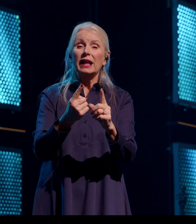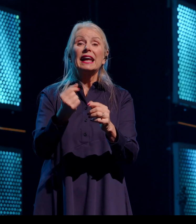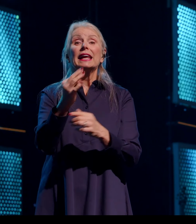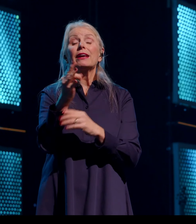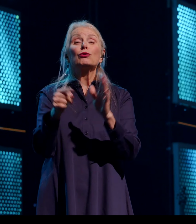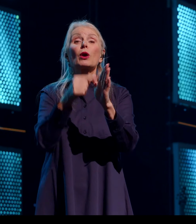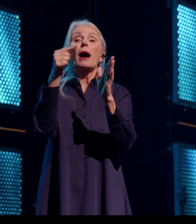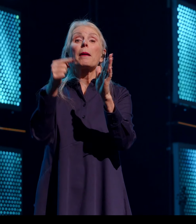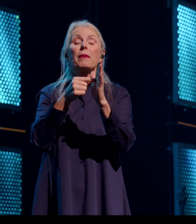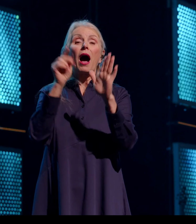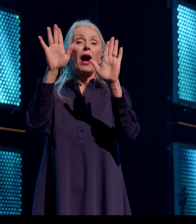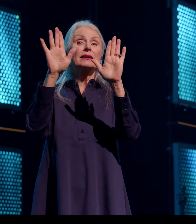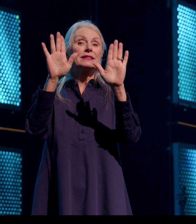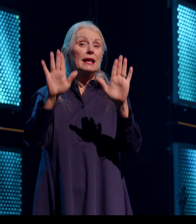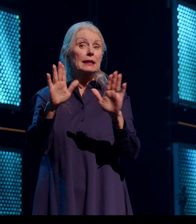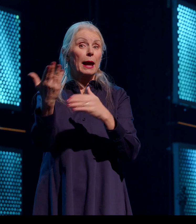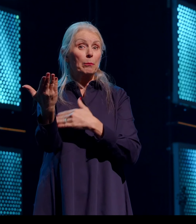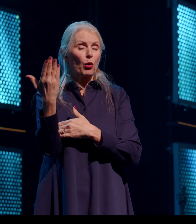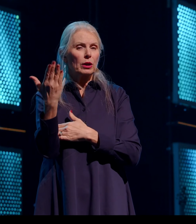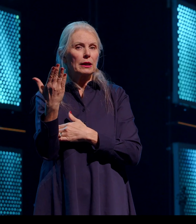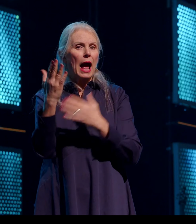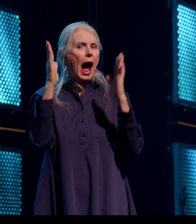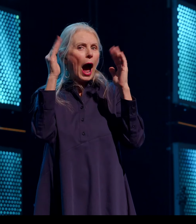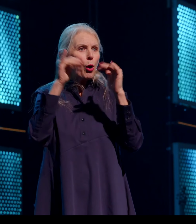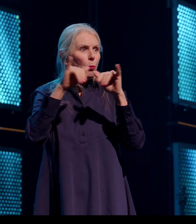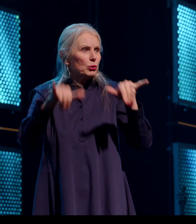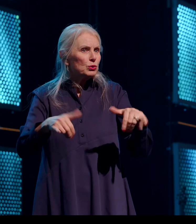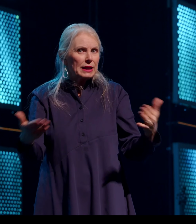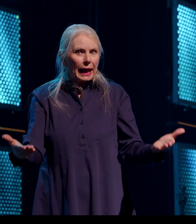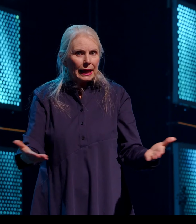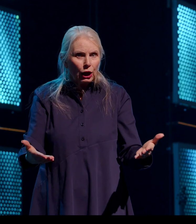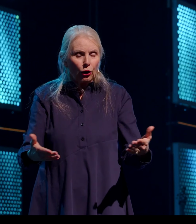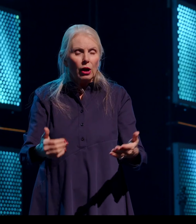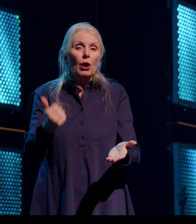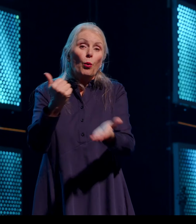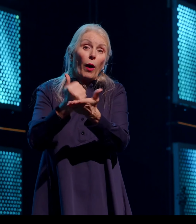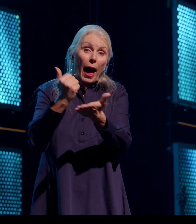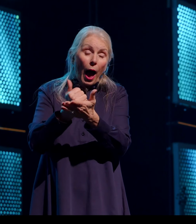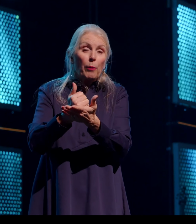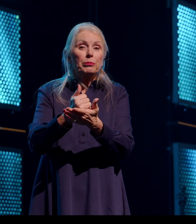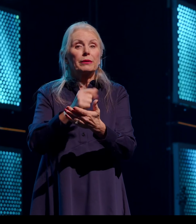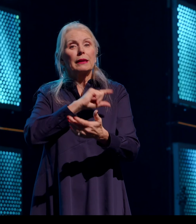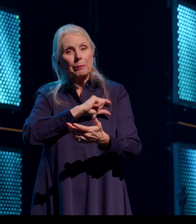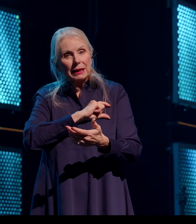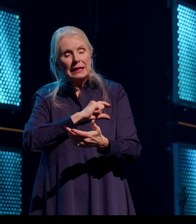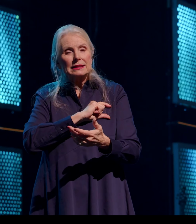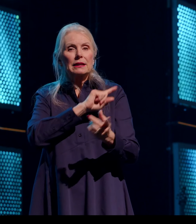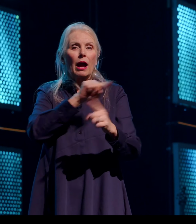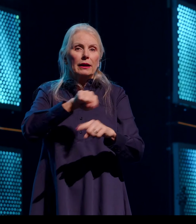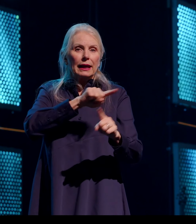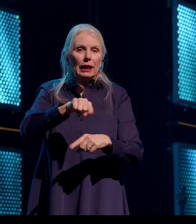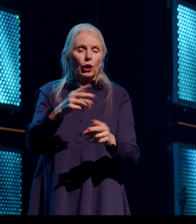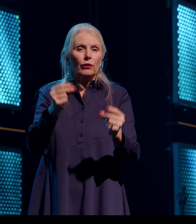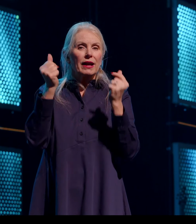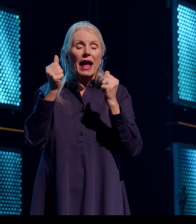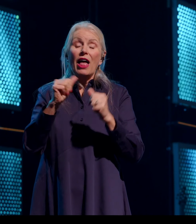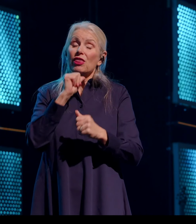come on Sunday mornings, I hope you'll stay in the service. But if you do, I mean, the police will help people get here quicker. They're not going to help me end my service